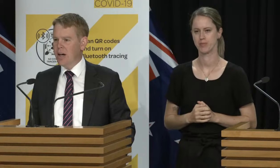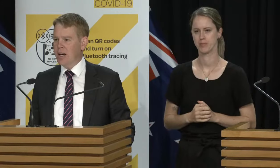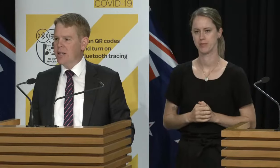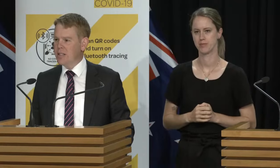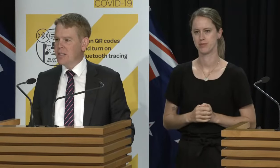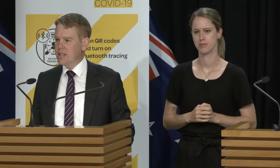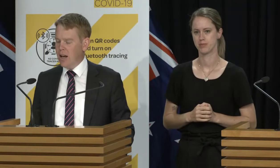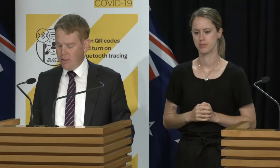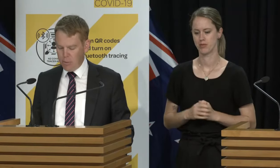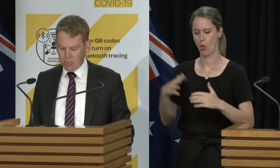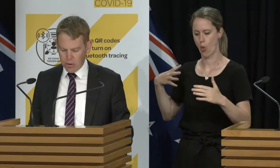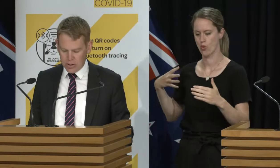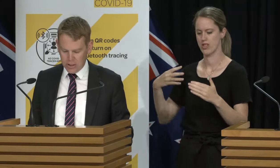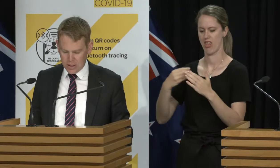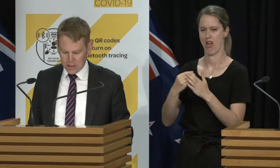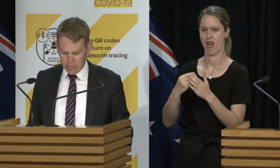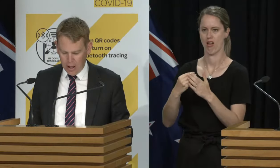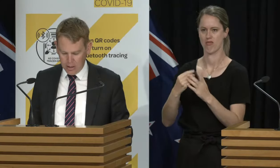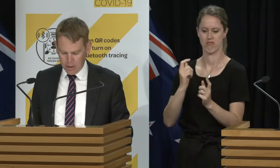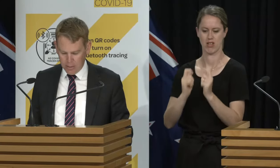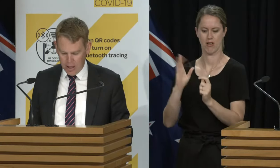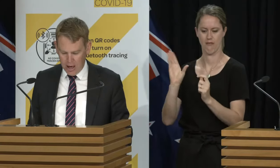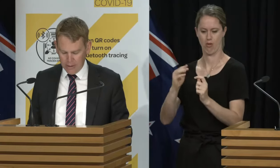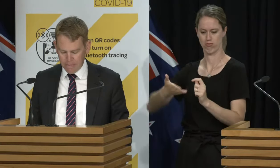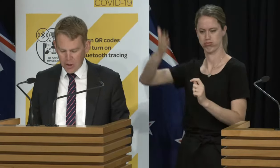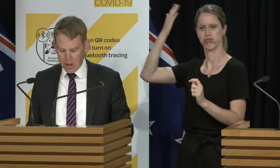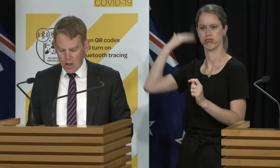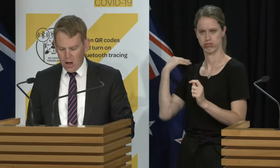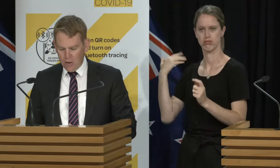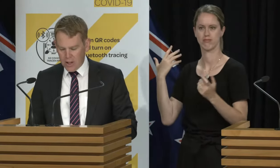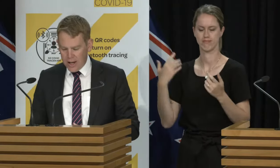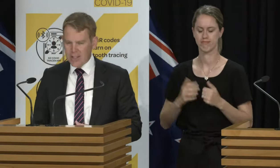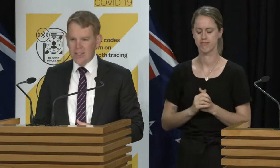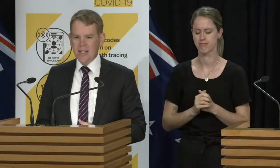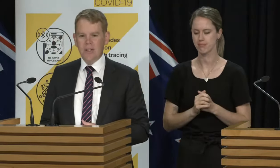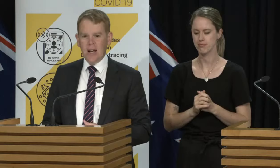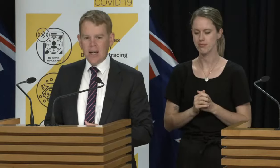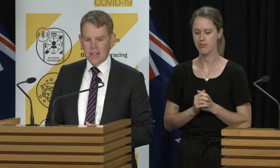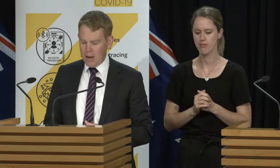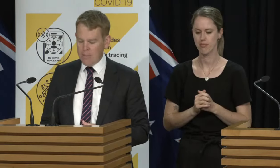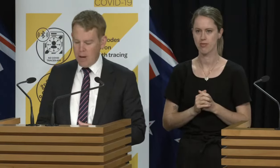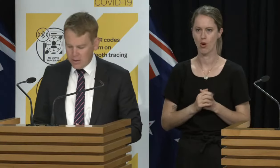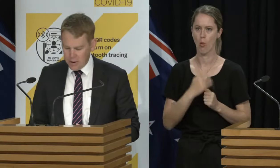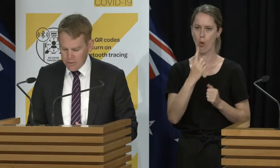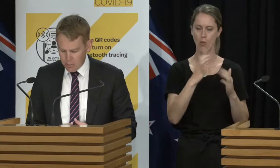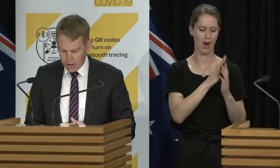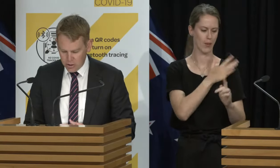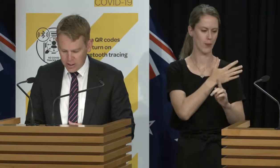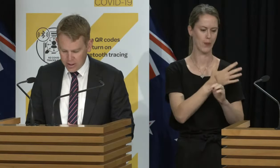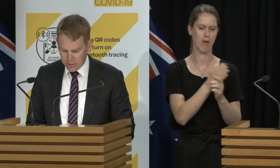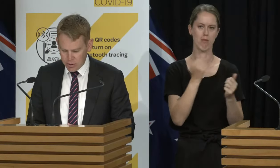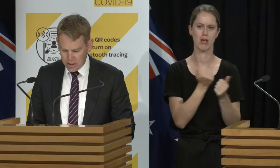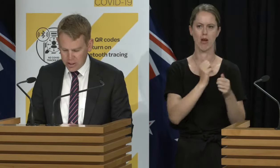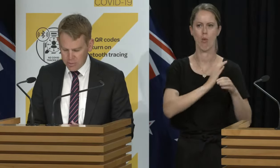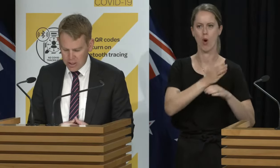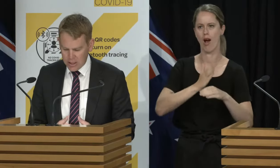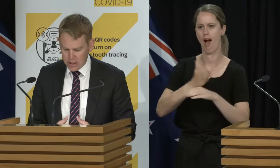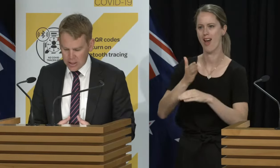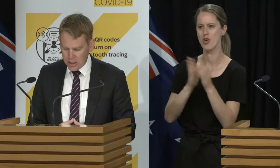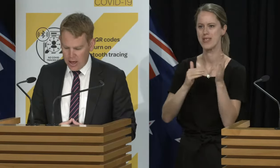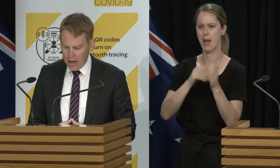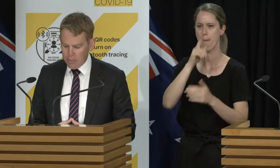1,518,737 tests that have been processed since the pandemic began. Over the last 7 days, a massive effort by New Zealanders presenting